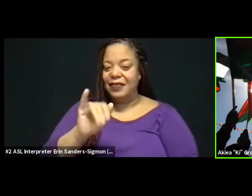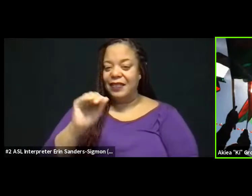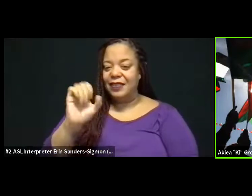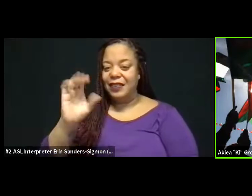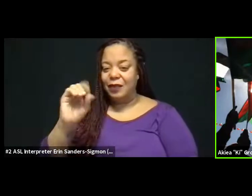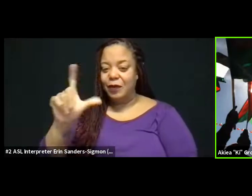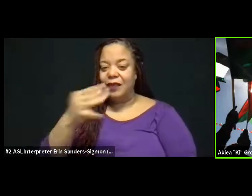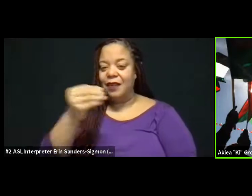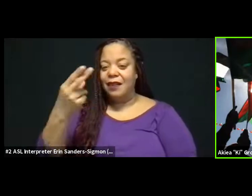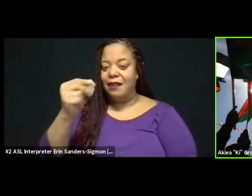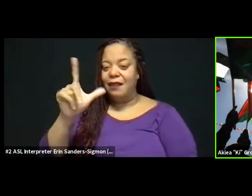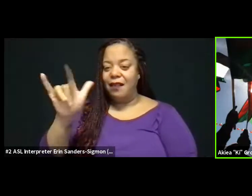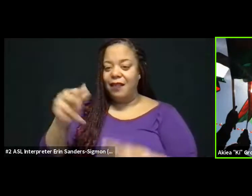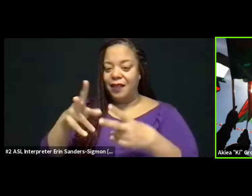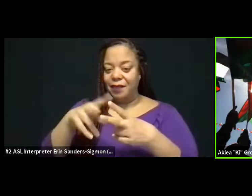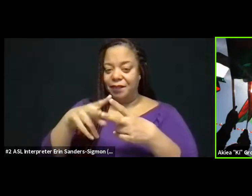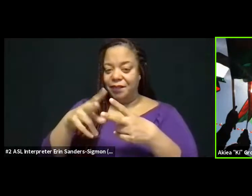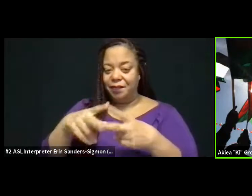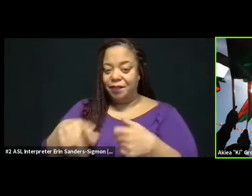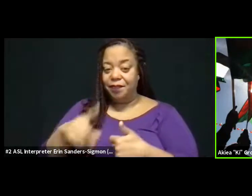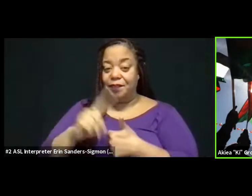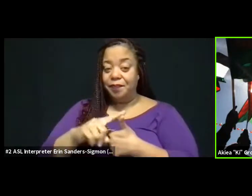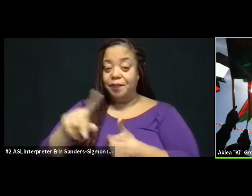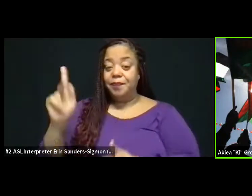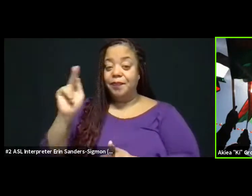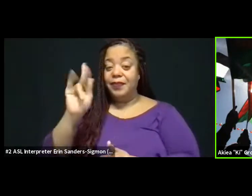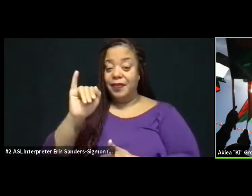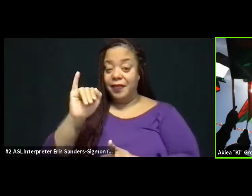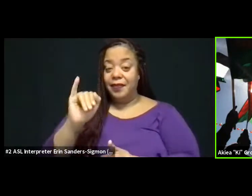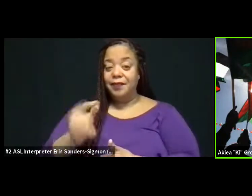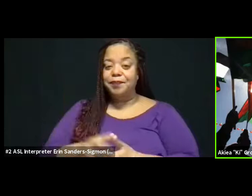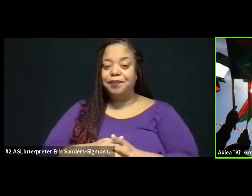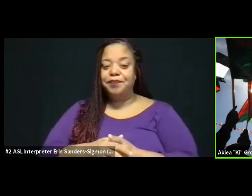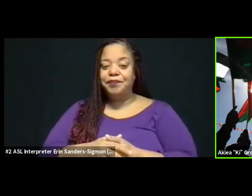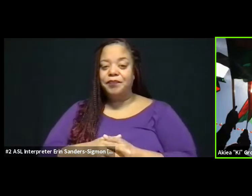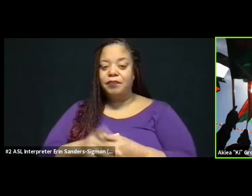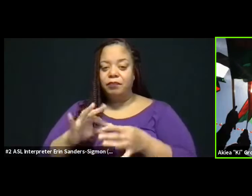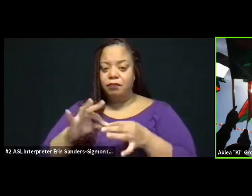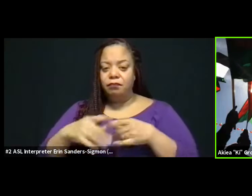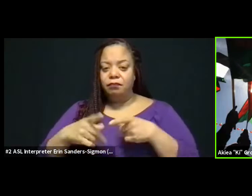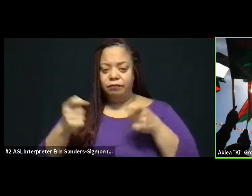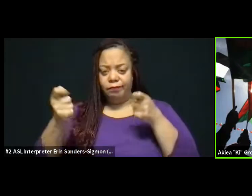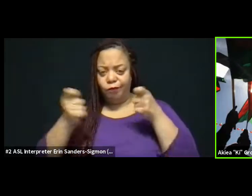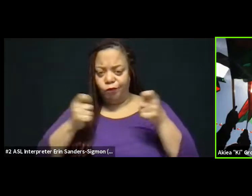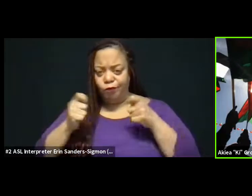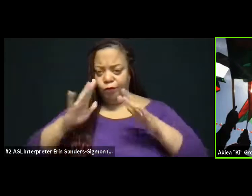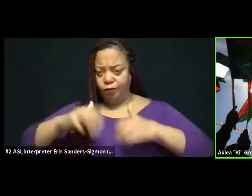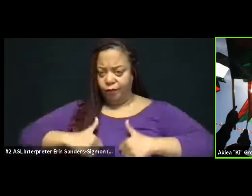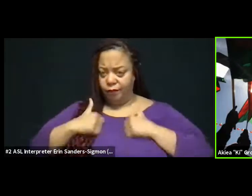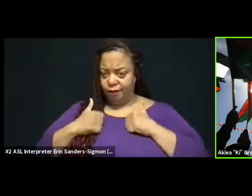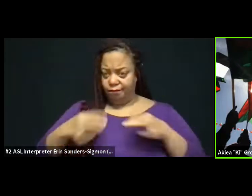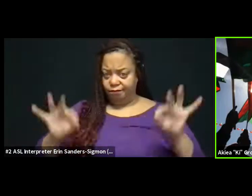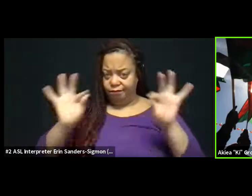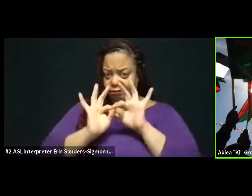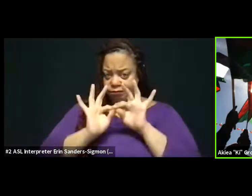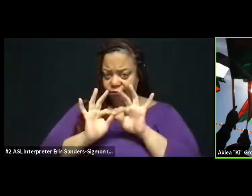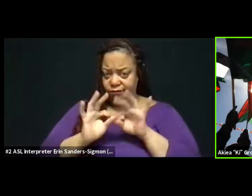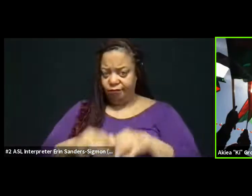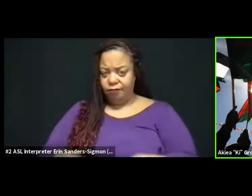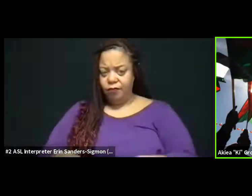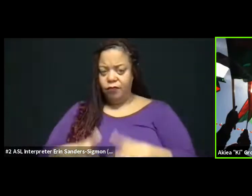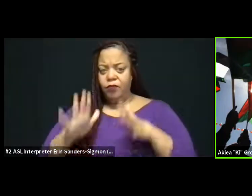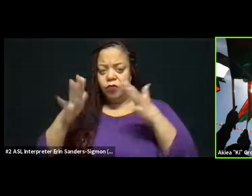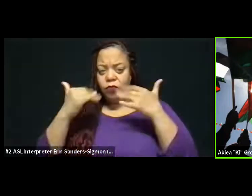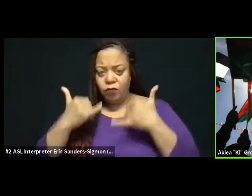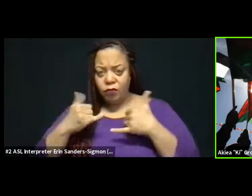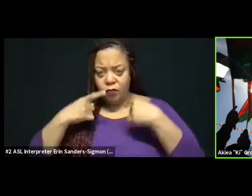you're using, grapple with the everyday ways you're waking up and committing to abolition, because, you